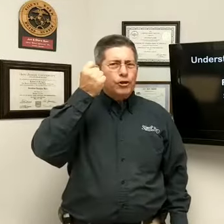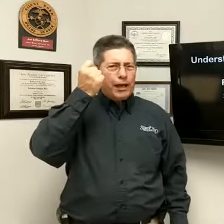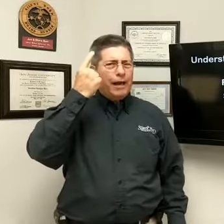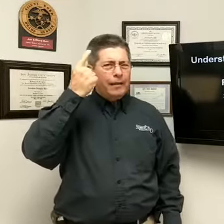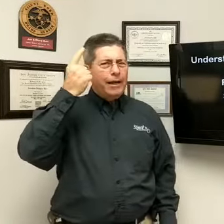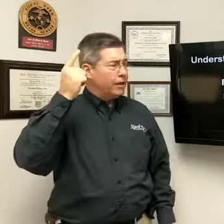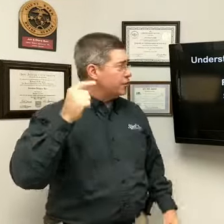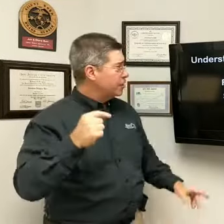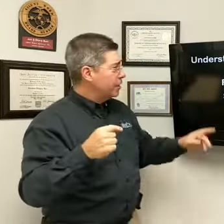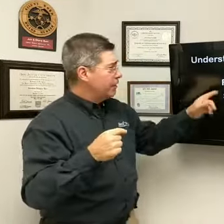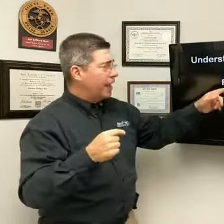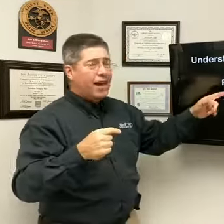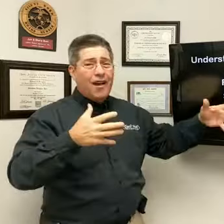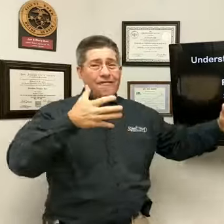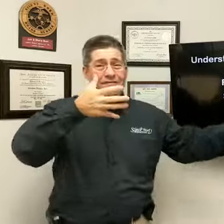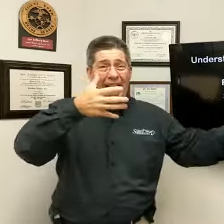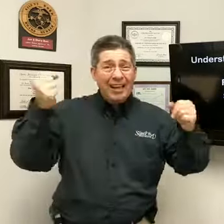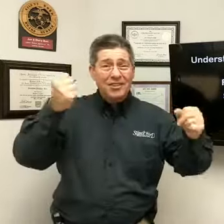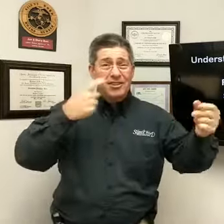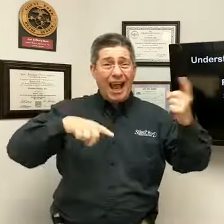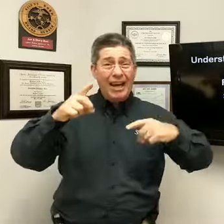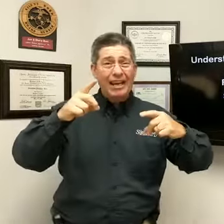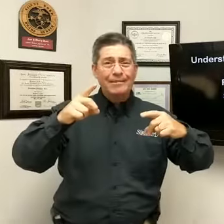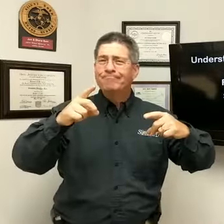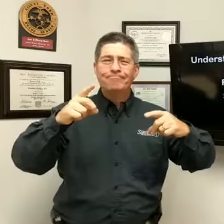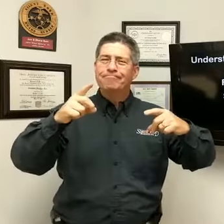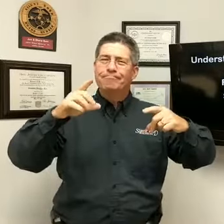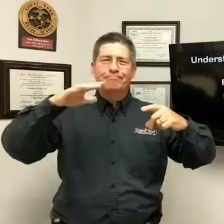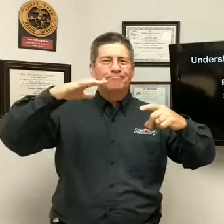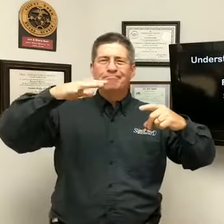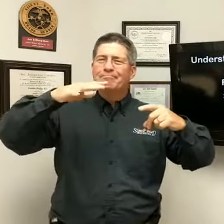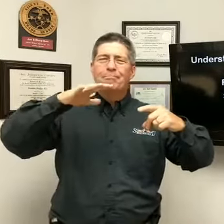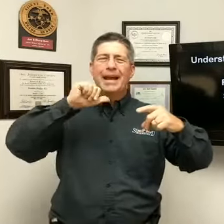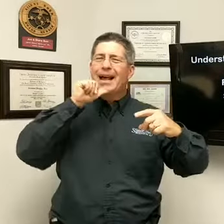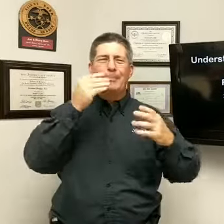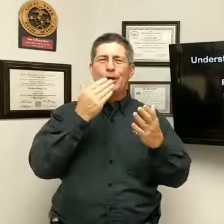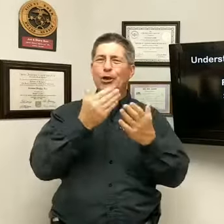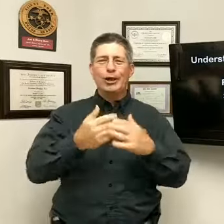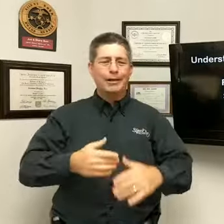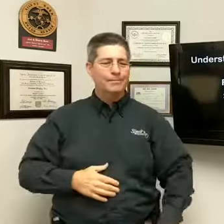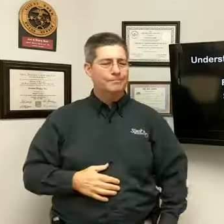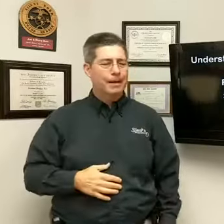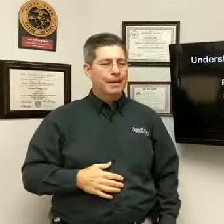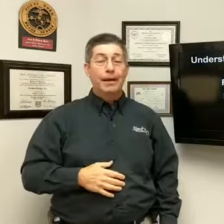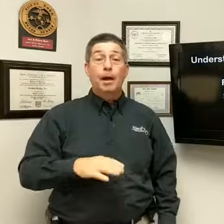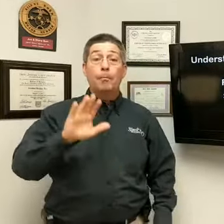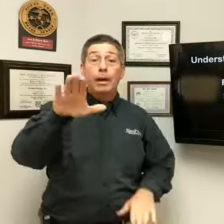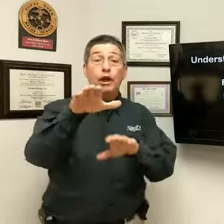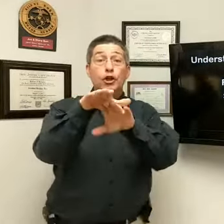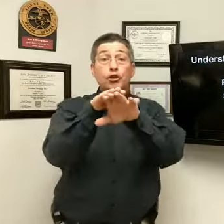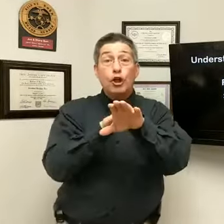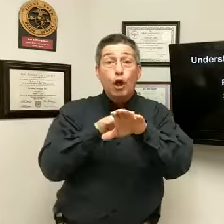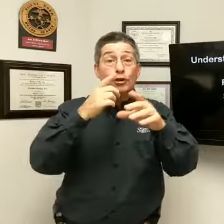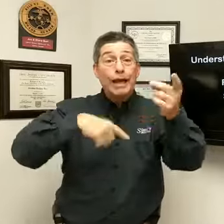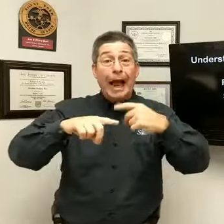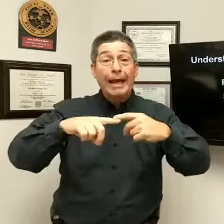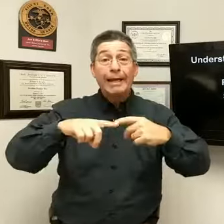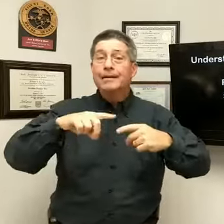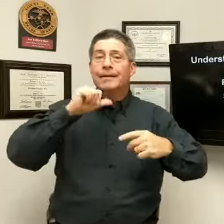Understand this, that fast signing may not be good, but slow signing is